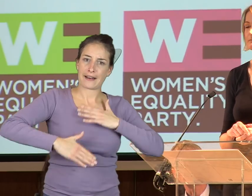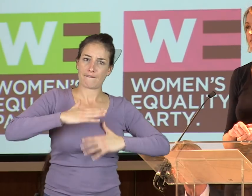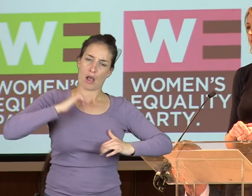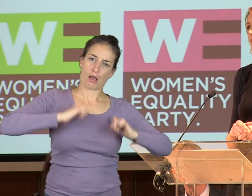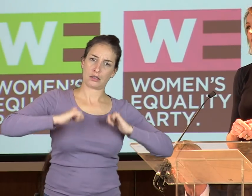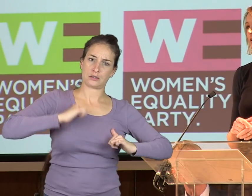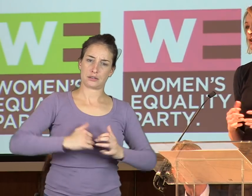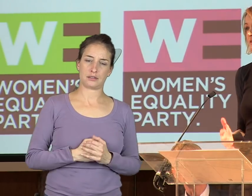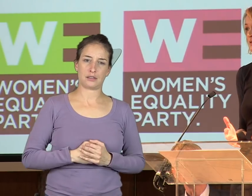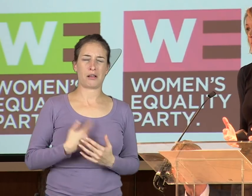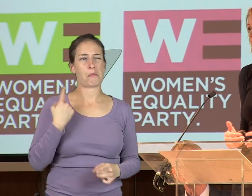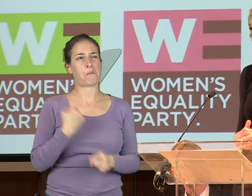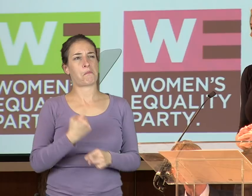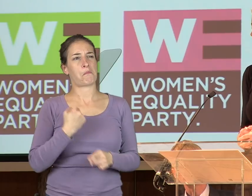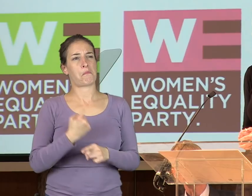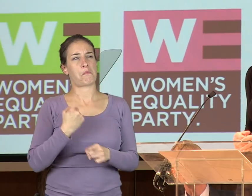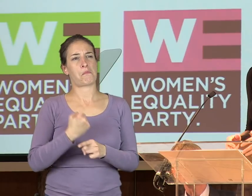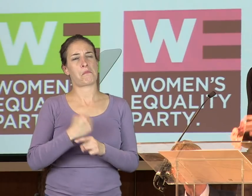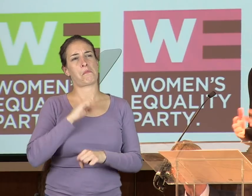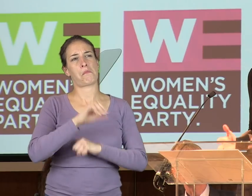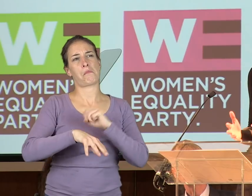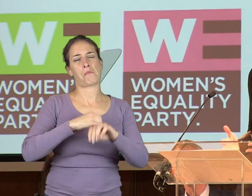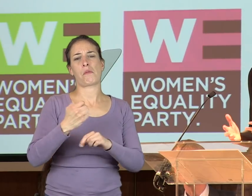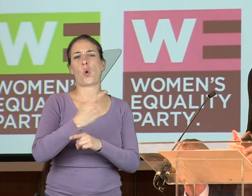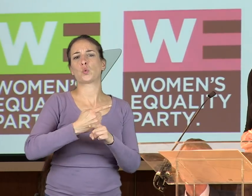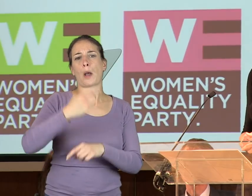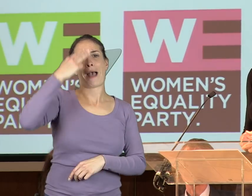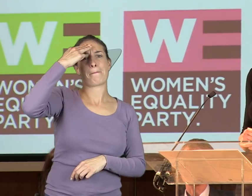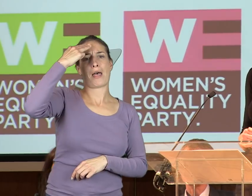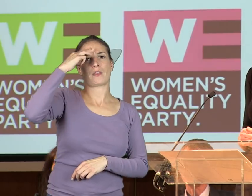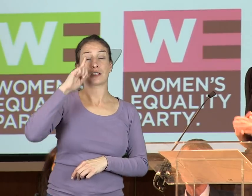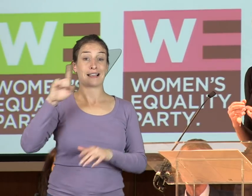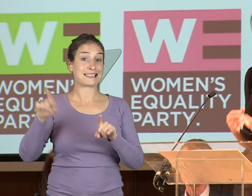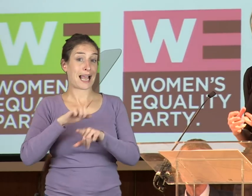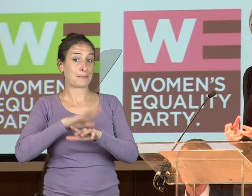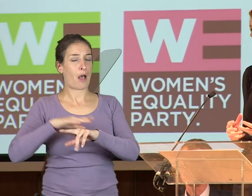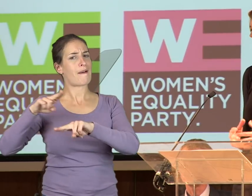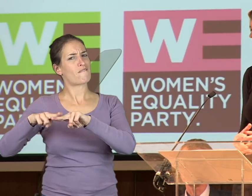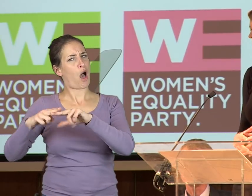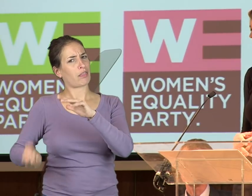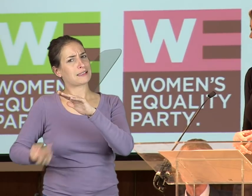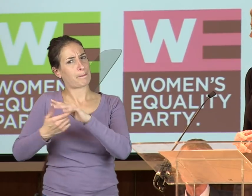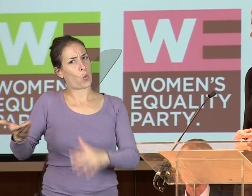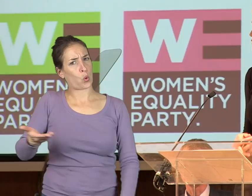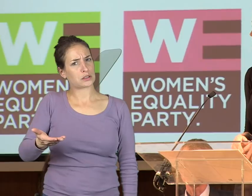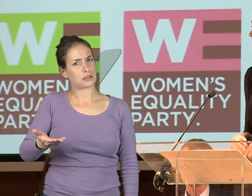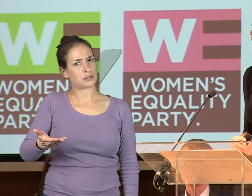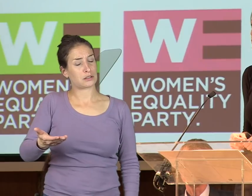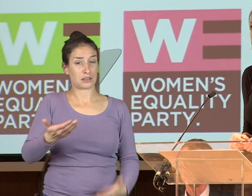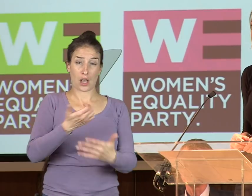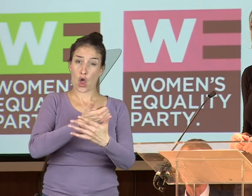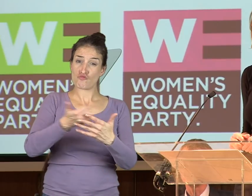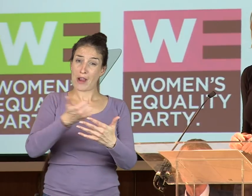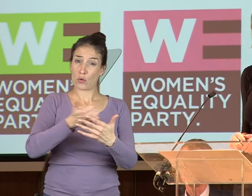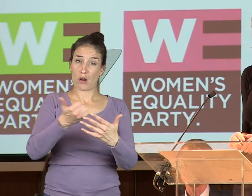fathers-to-be. Just as women's careers suffer because it's assumed they will take parental leave, men's family lives suffer when it's assumed that